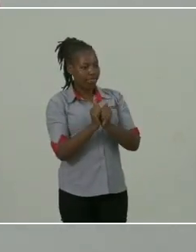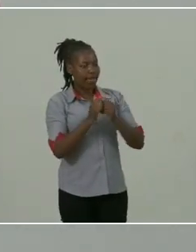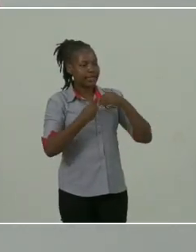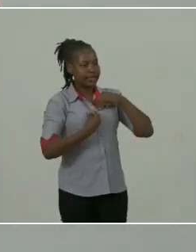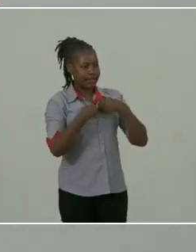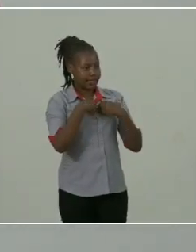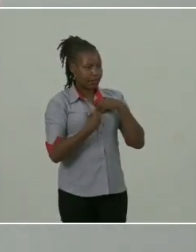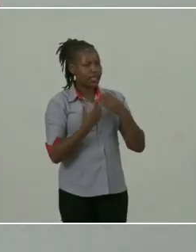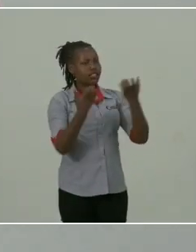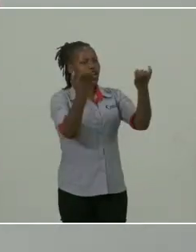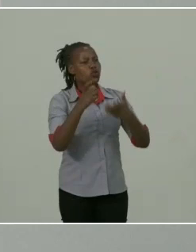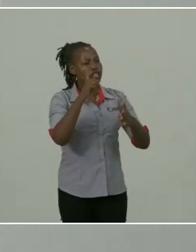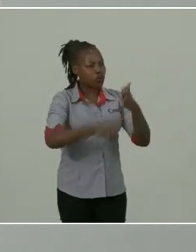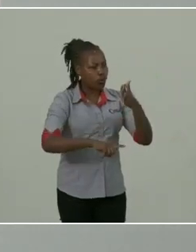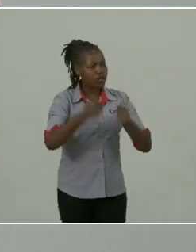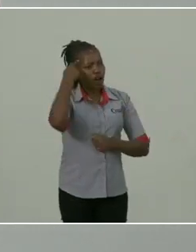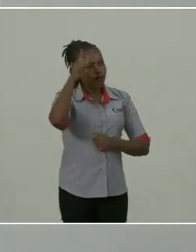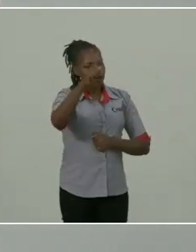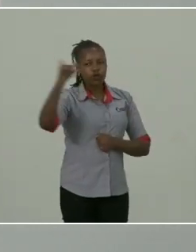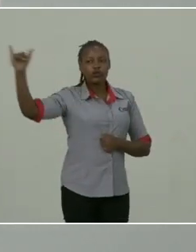what do you need for importation?